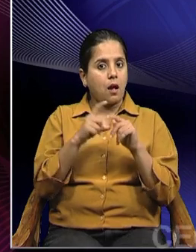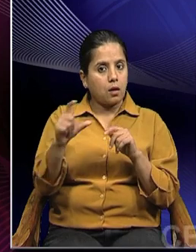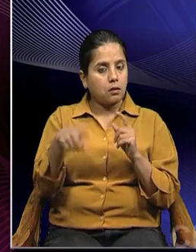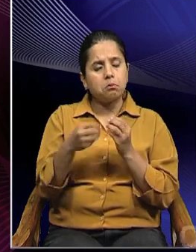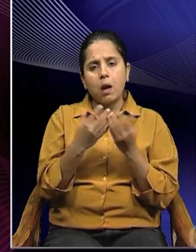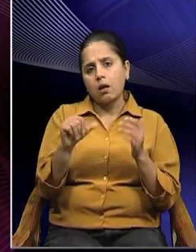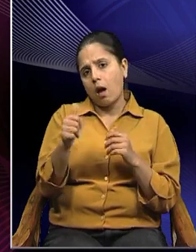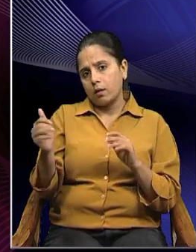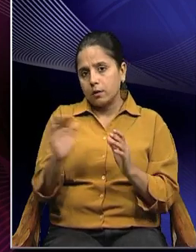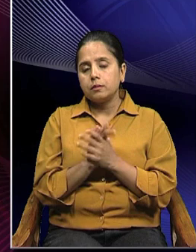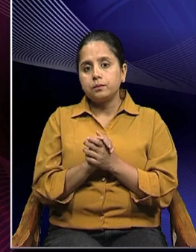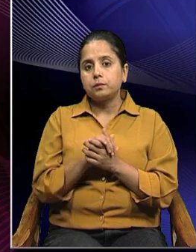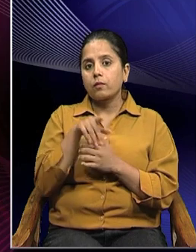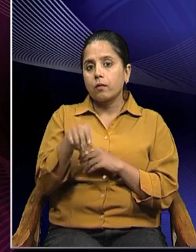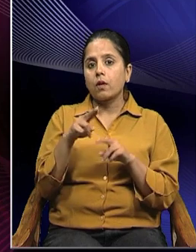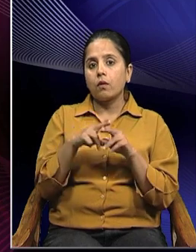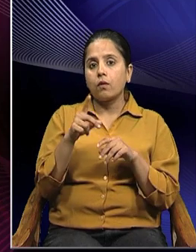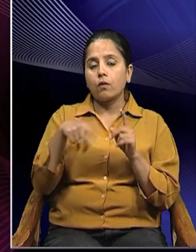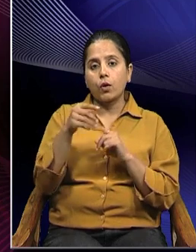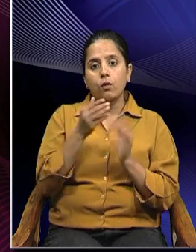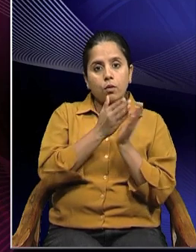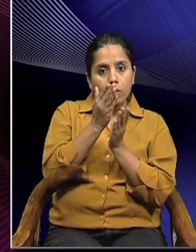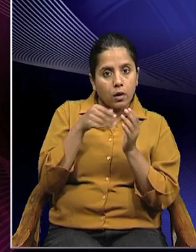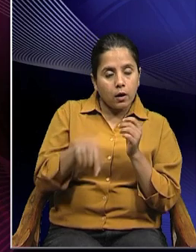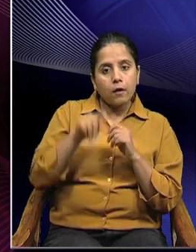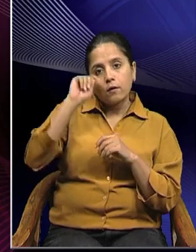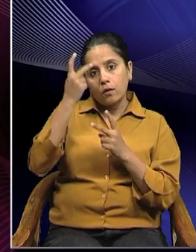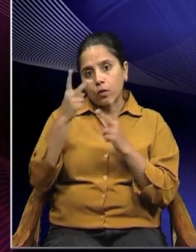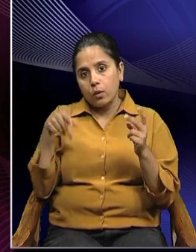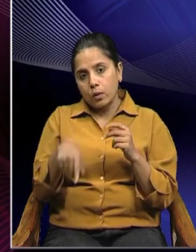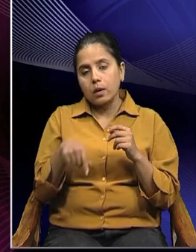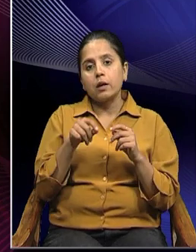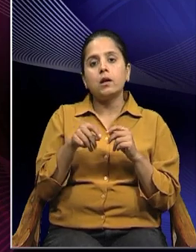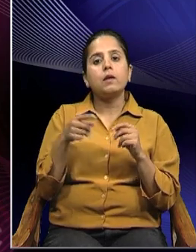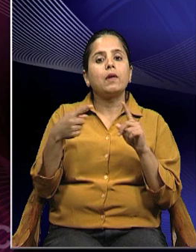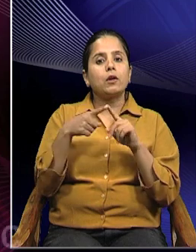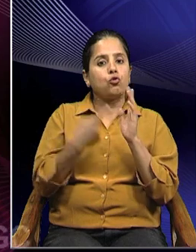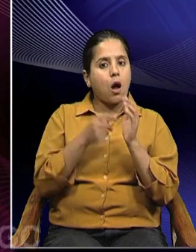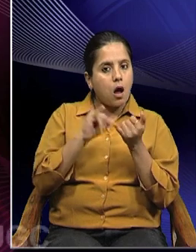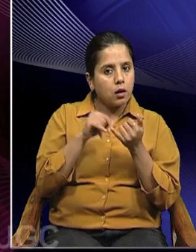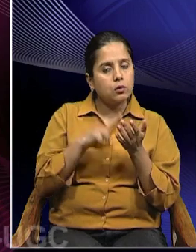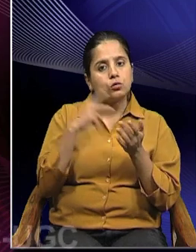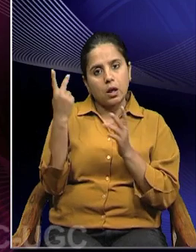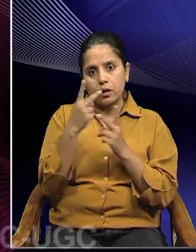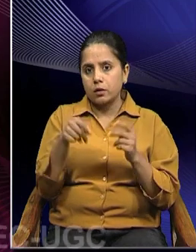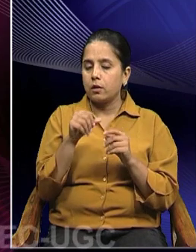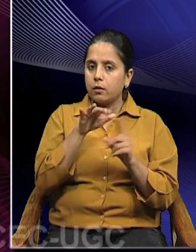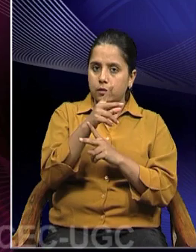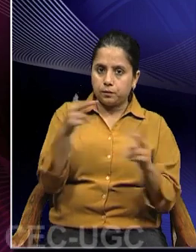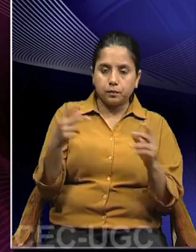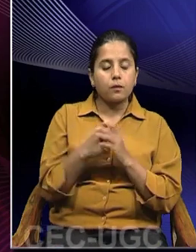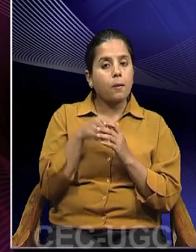and the folk ways and the Western in the form of transnational influences. So, Sinha talks